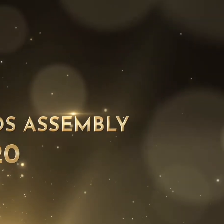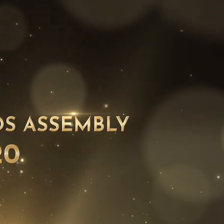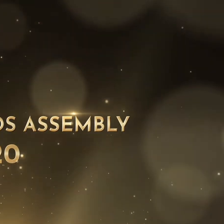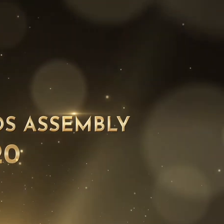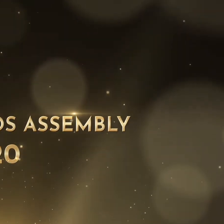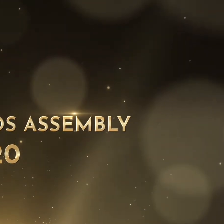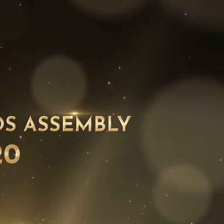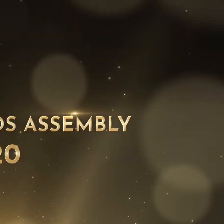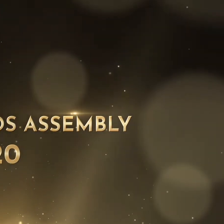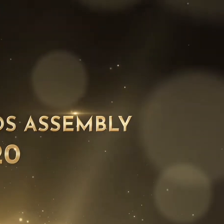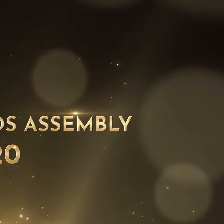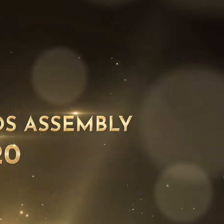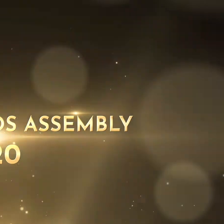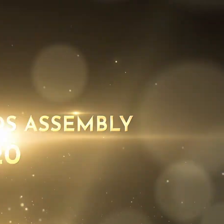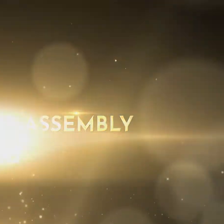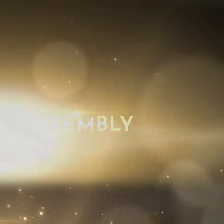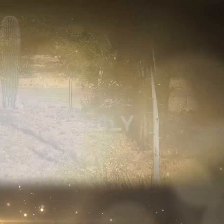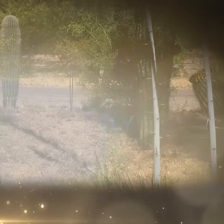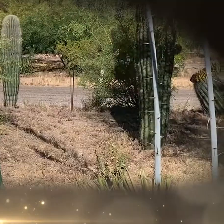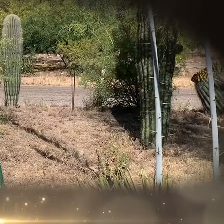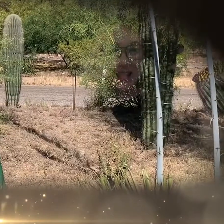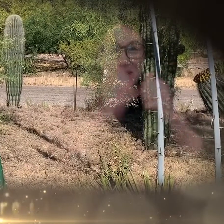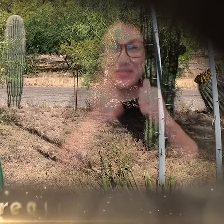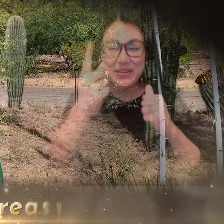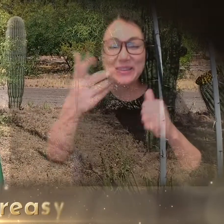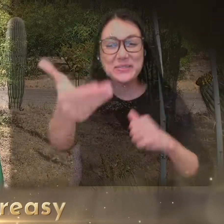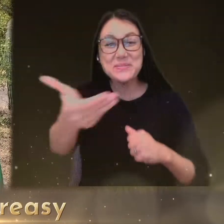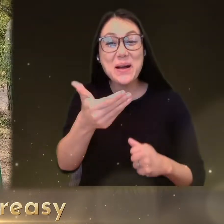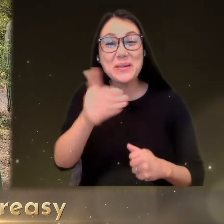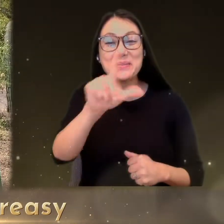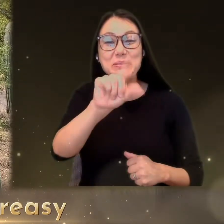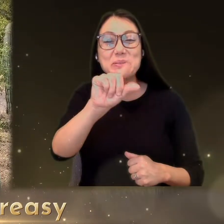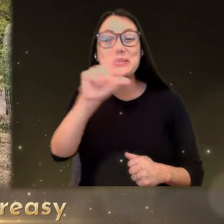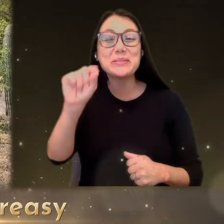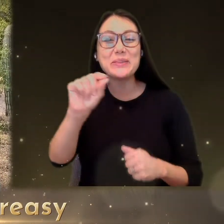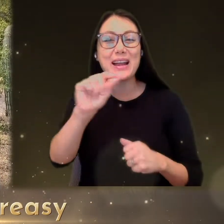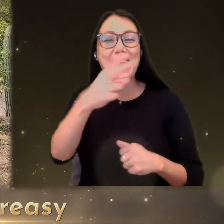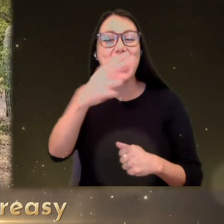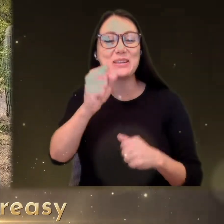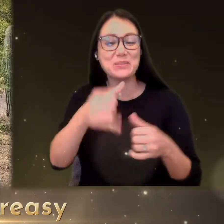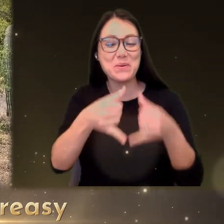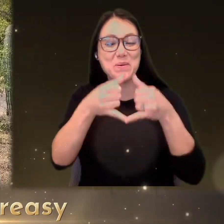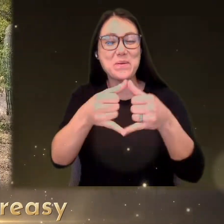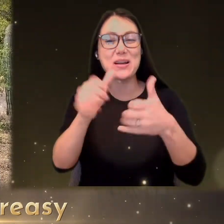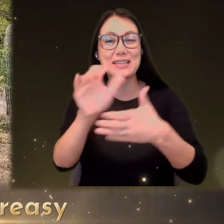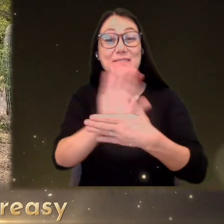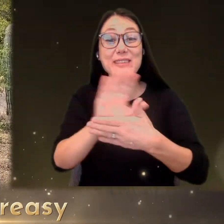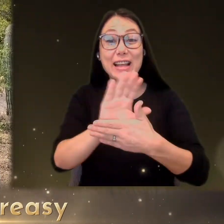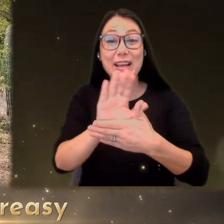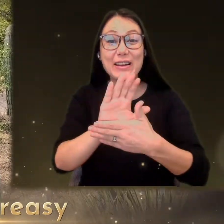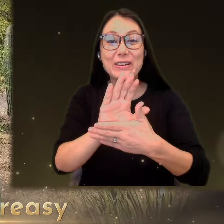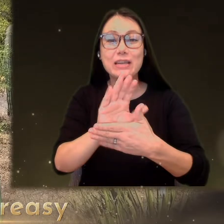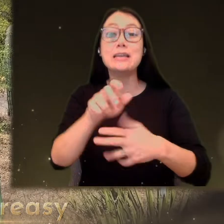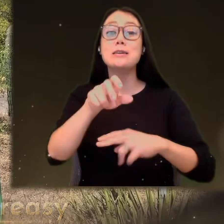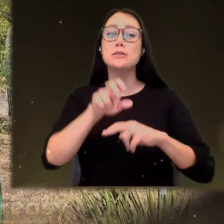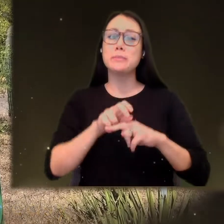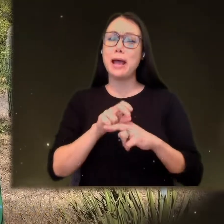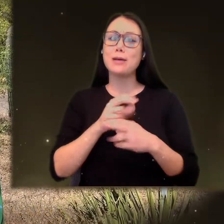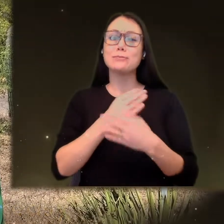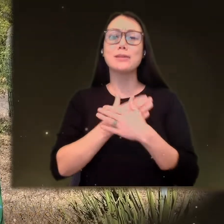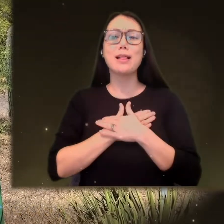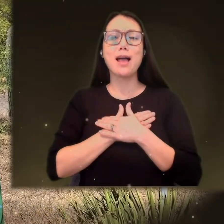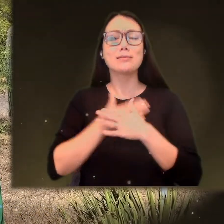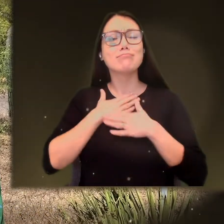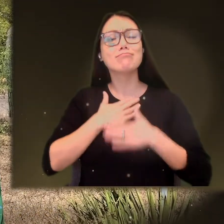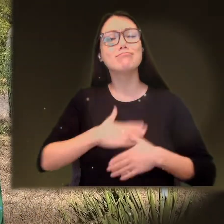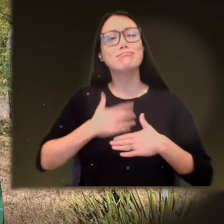Principal Kelly Creasy is on screen, joined by an interpreter. Hello everyone, and welcome to our 2020 High School Awards video. Sit